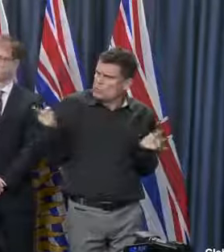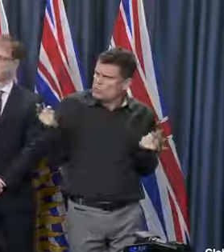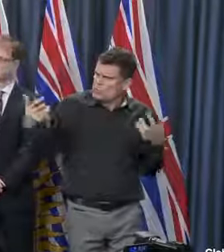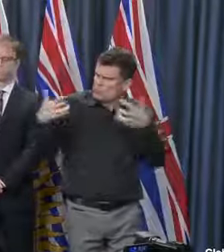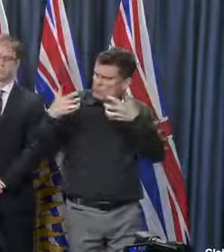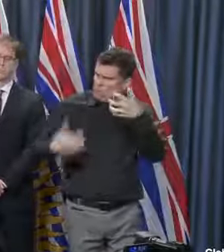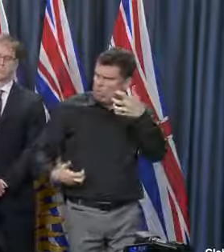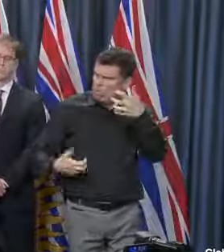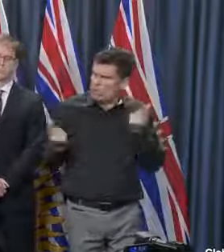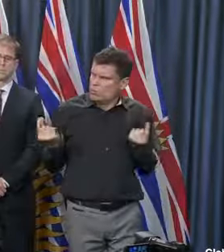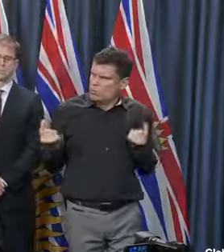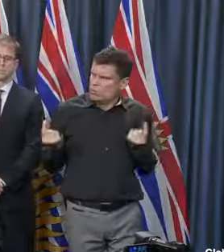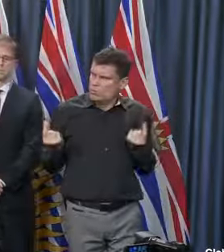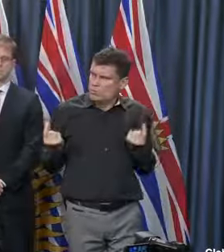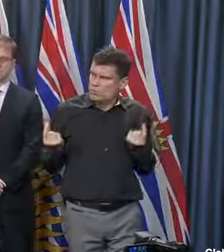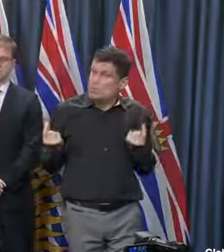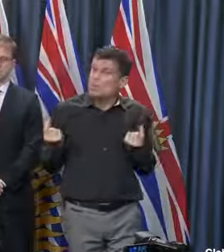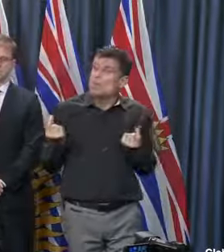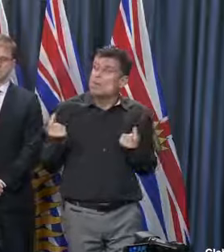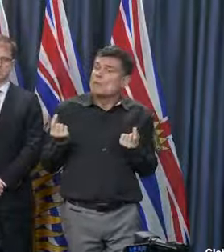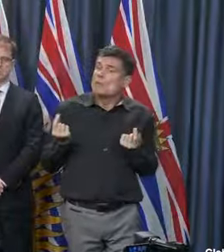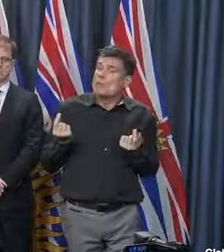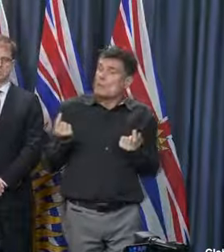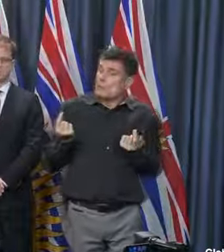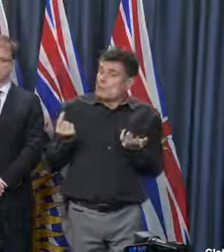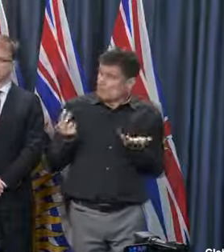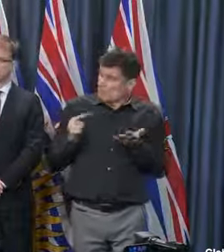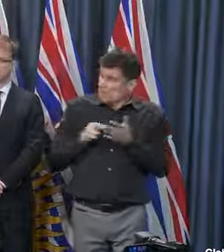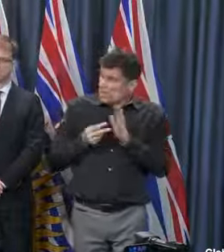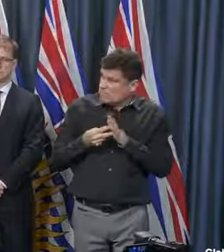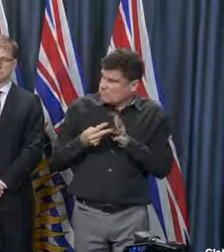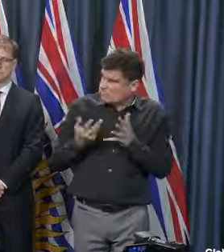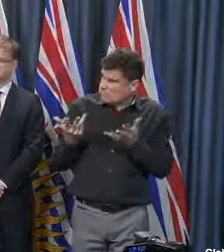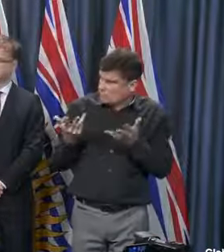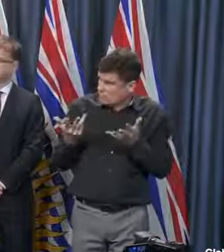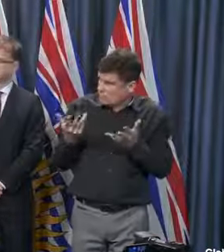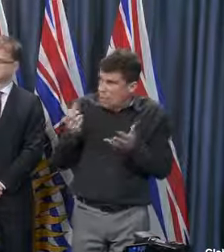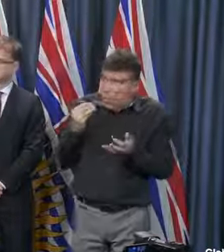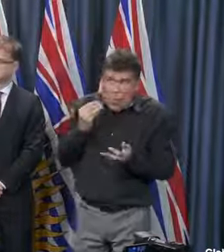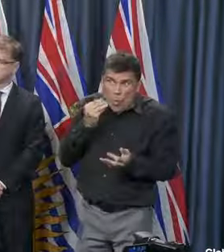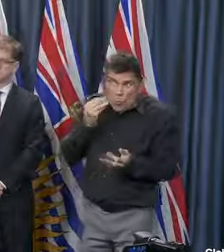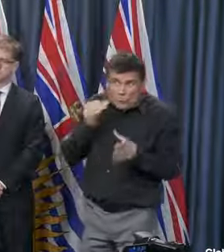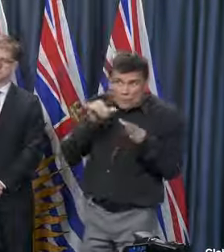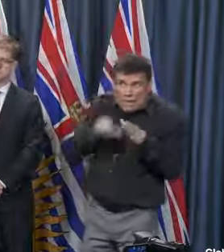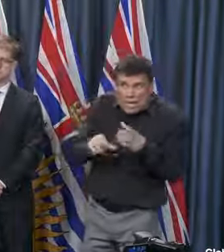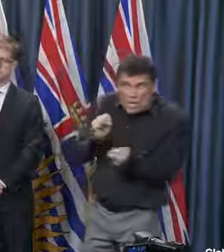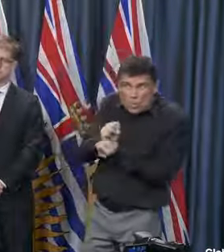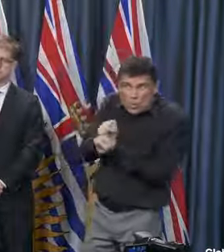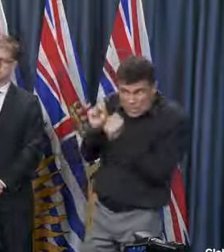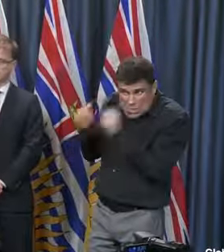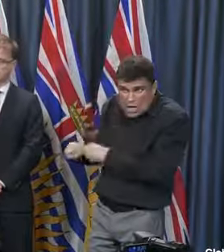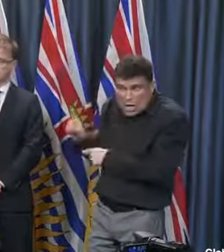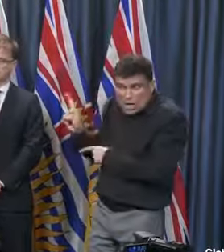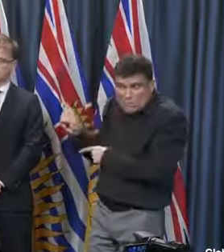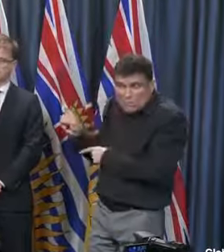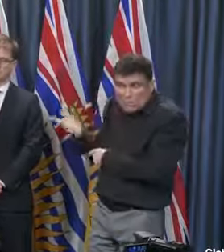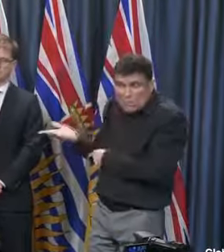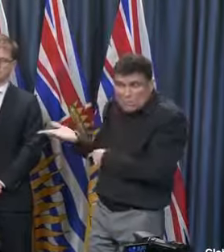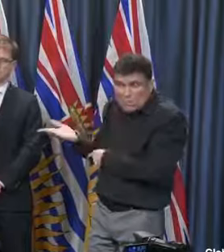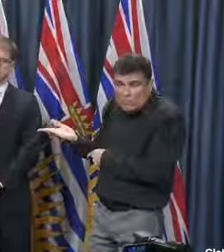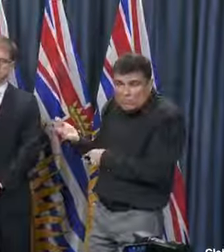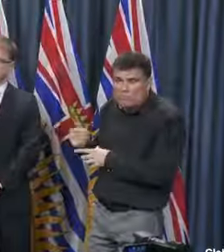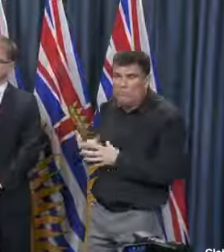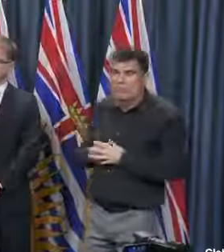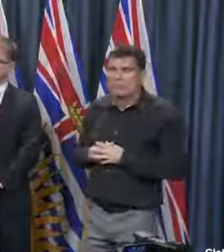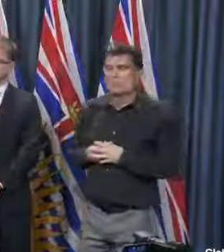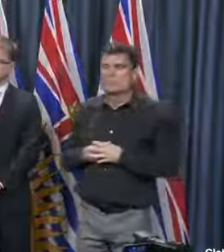employers can take the initiatives that you want us to take here? Yeah, I think employers, for the most part, many of